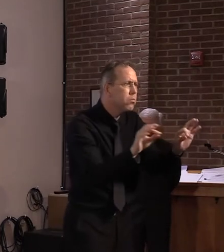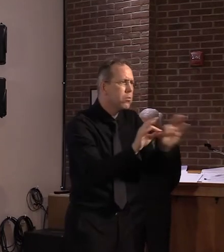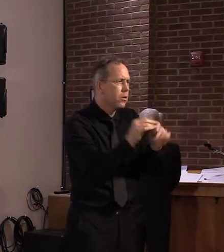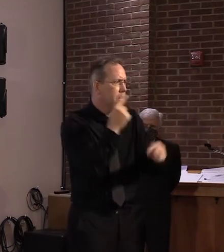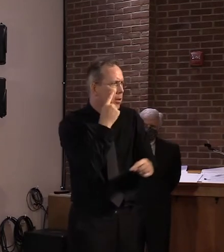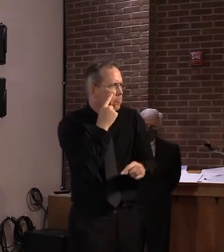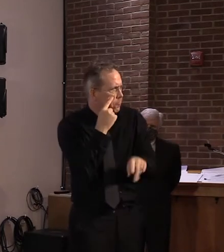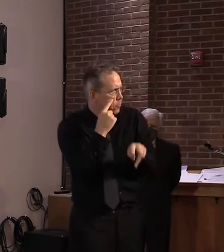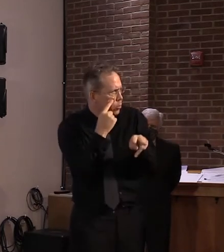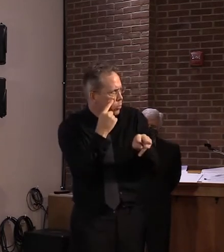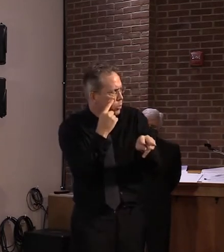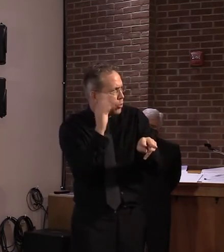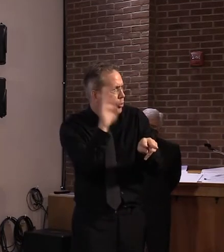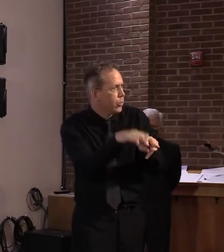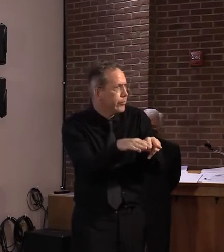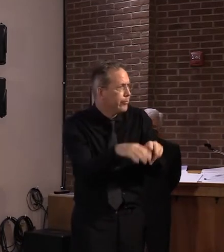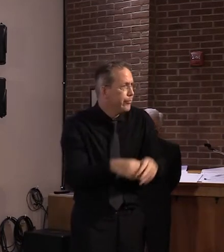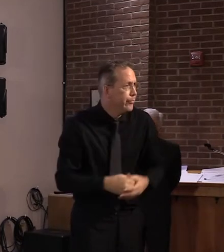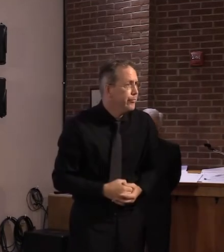what we're doing.